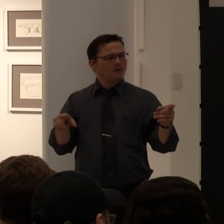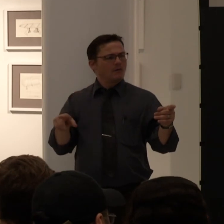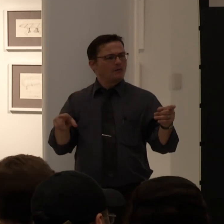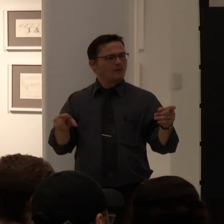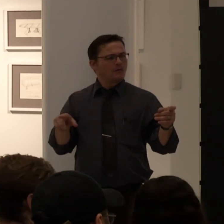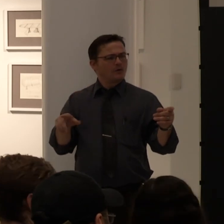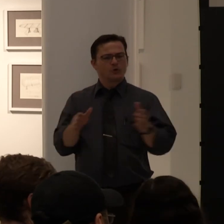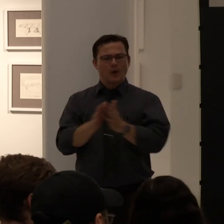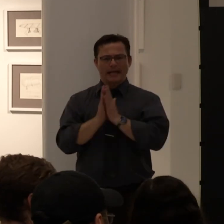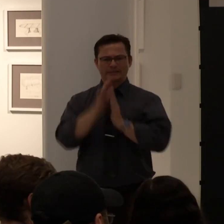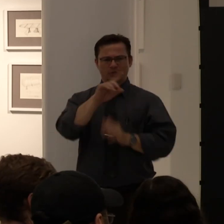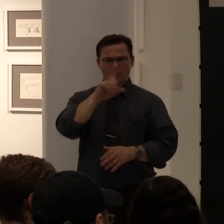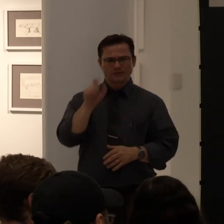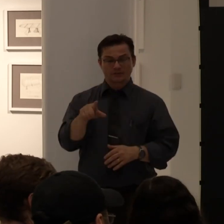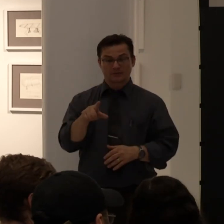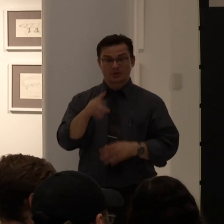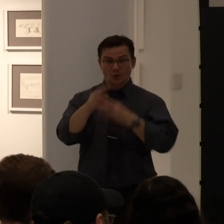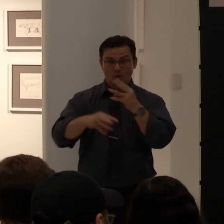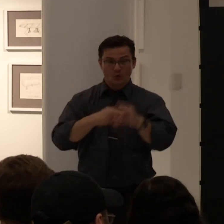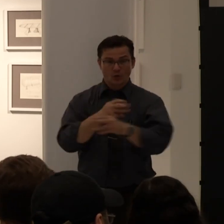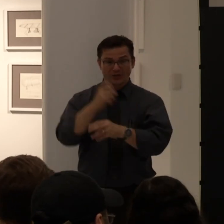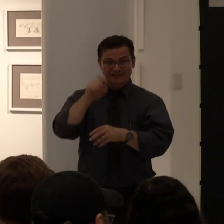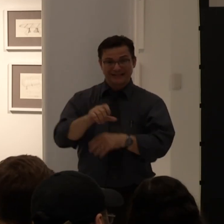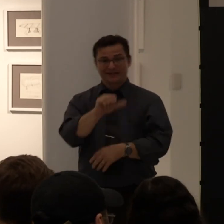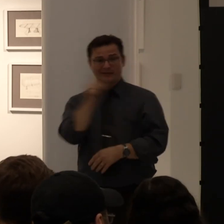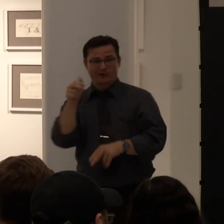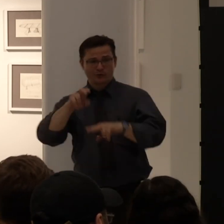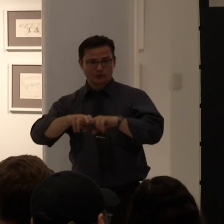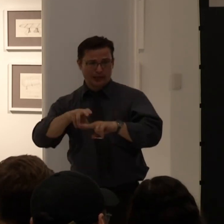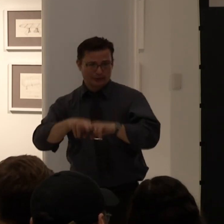you asked the question, does the world need another chair?